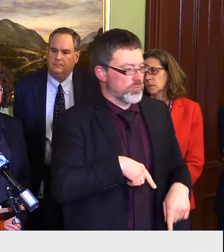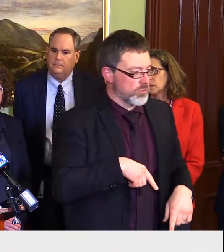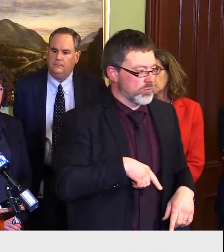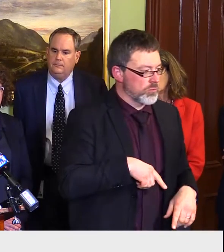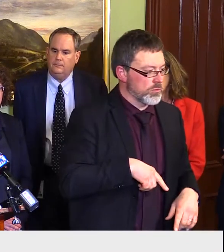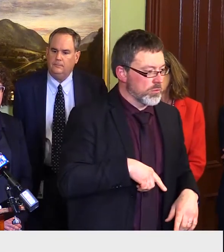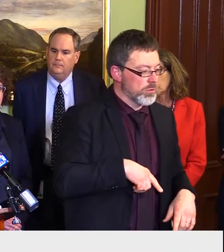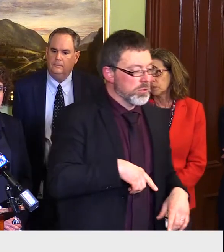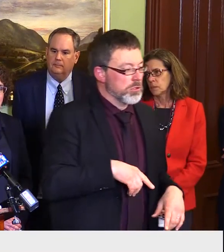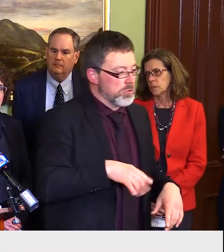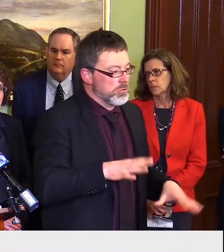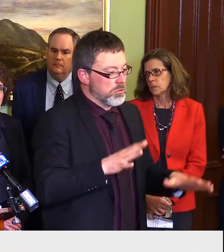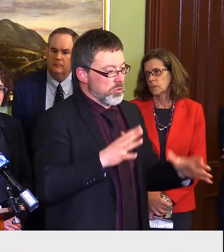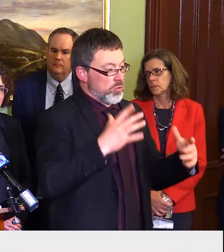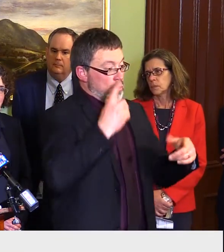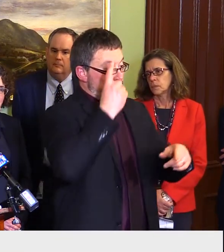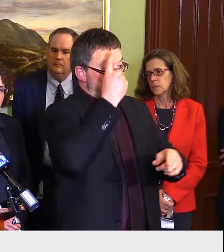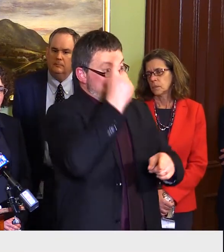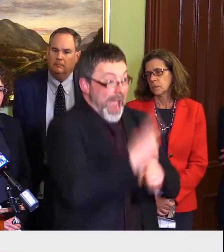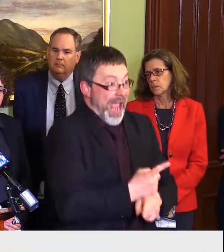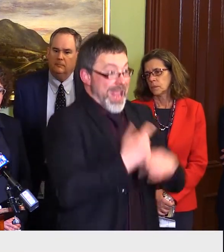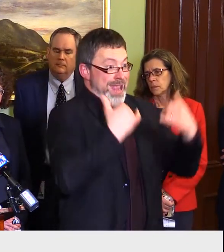we're fluid.